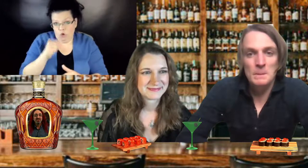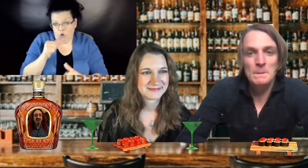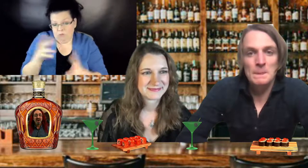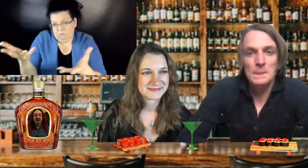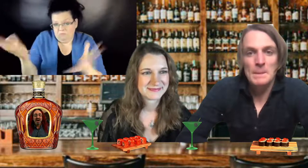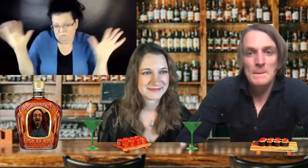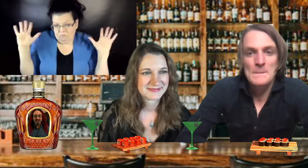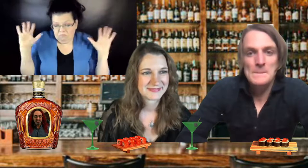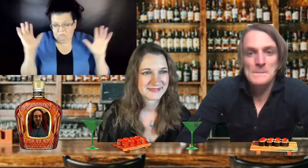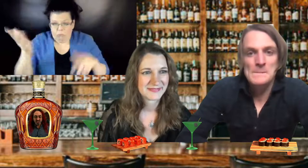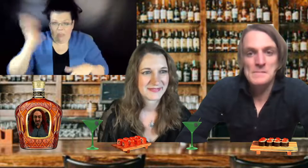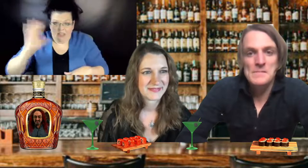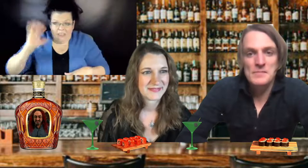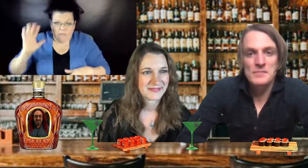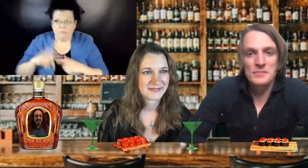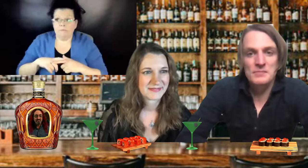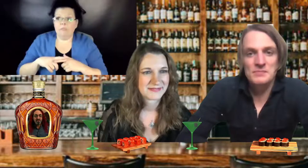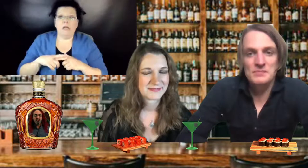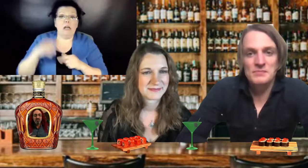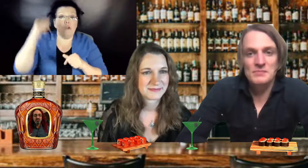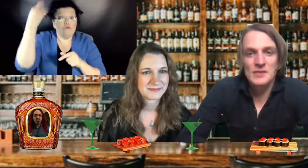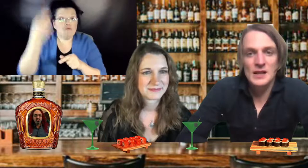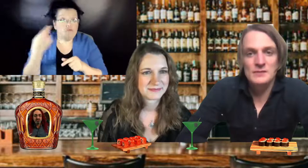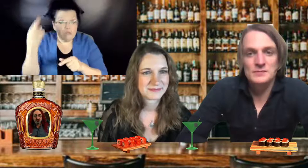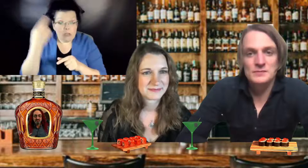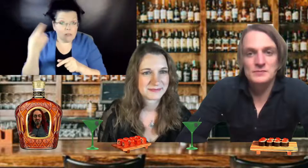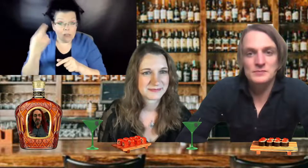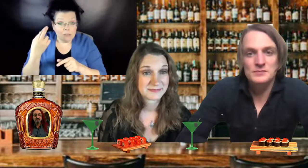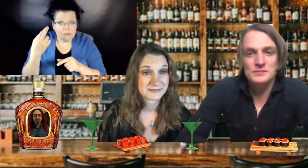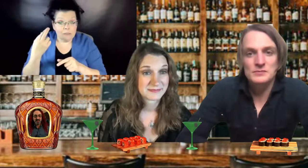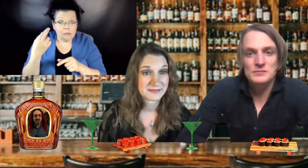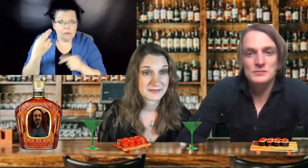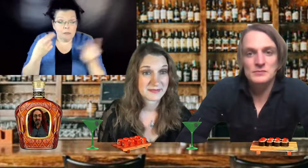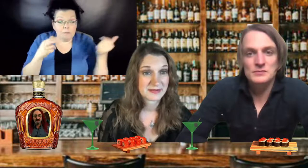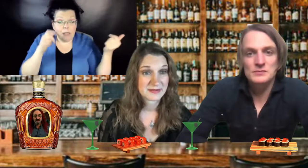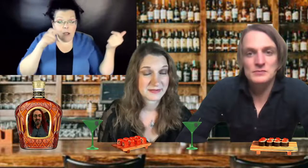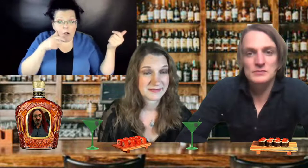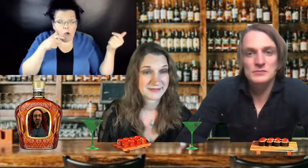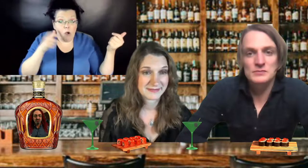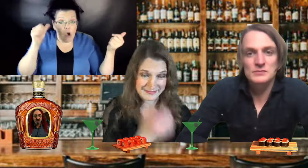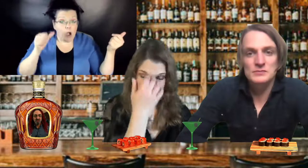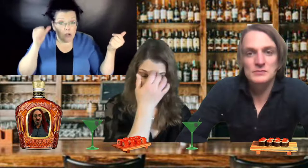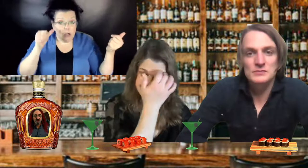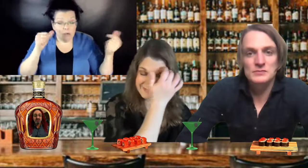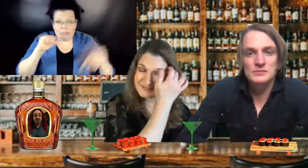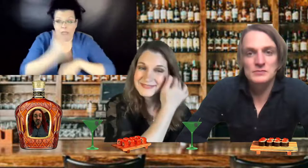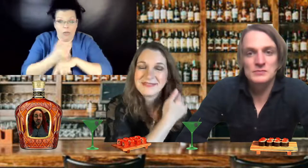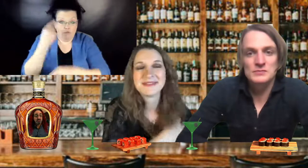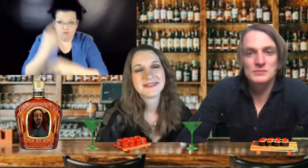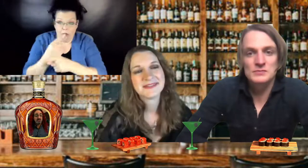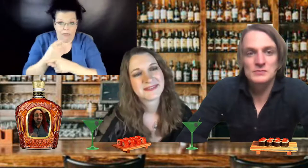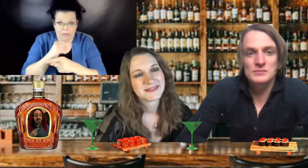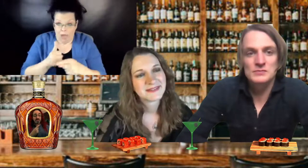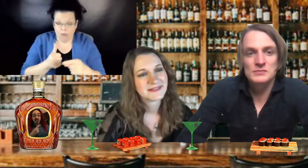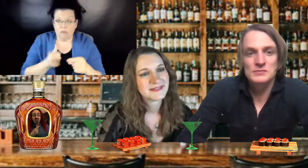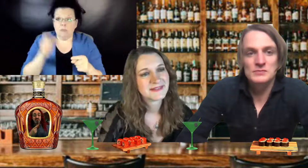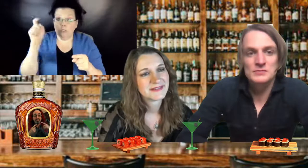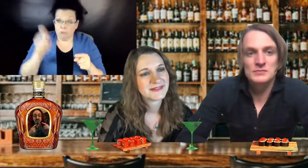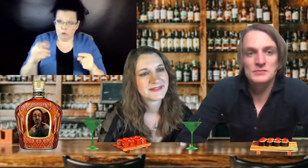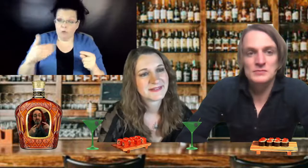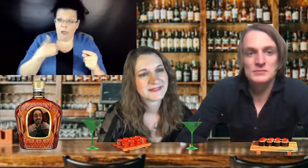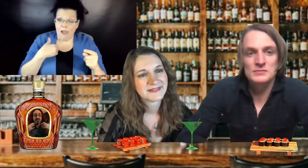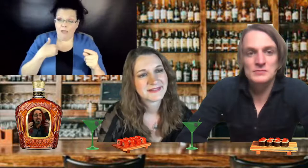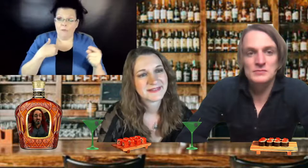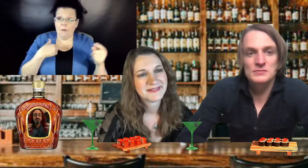So I didn't realize I didn't have my audio set up correctly. So what I was supposed to do was have my